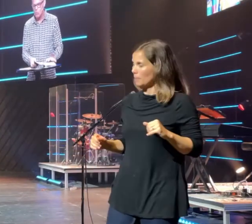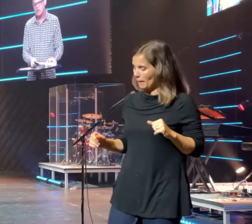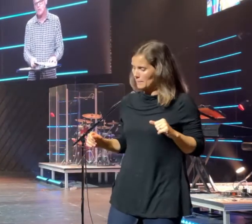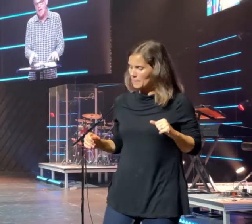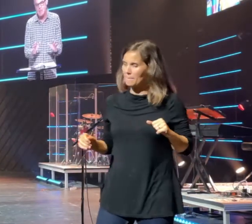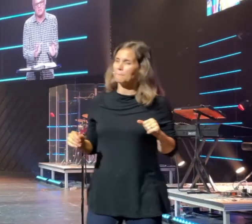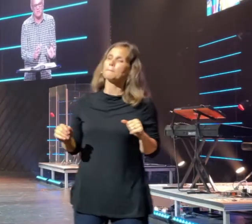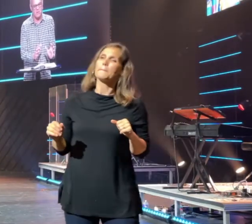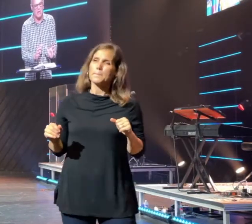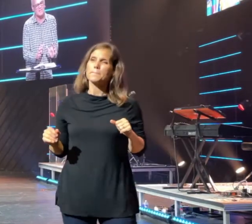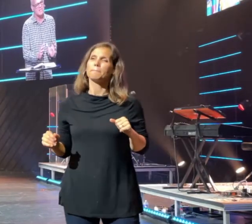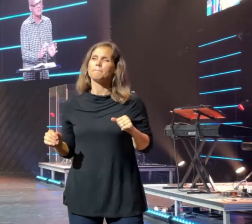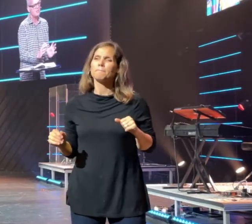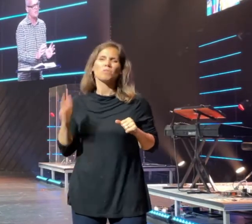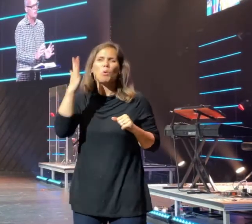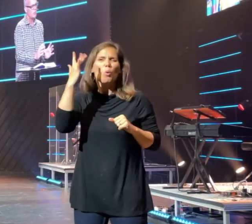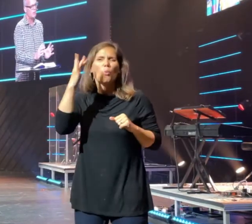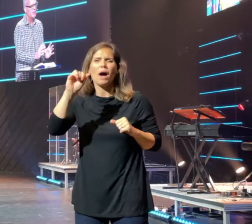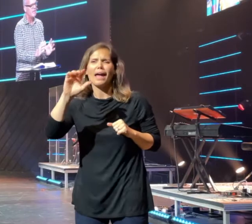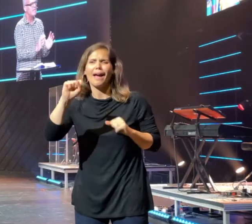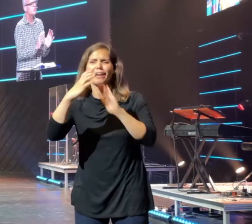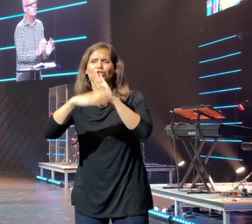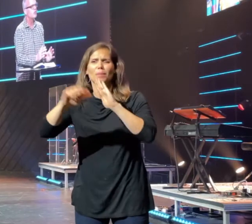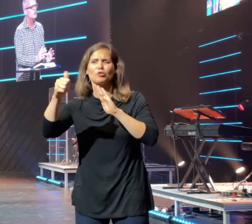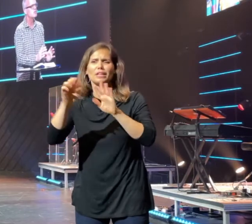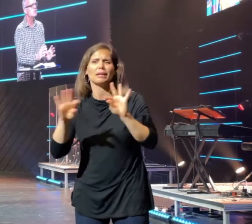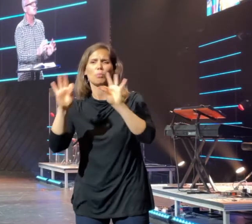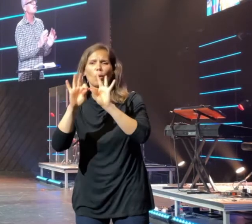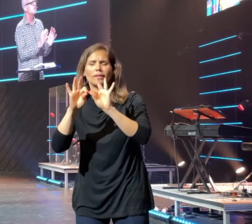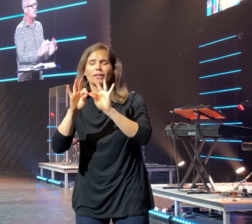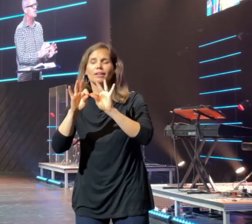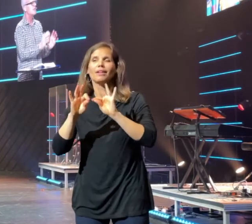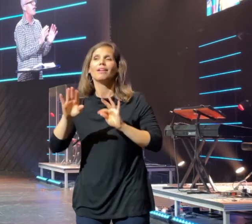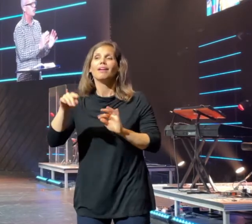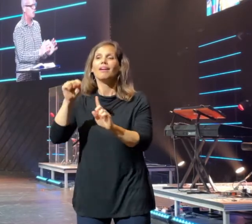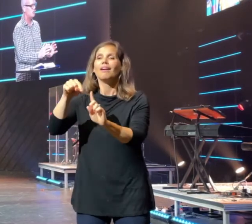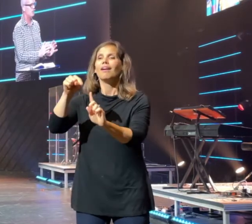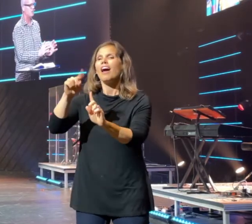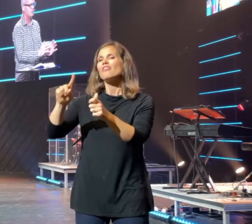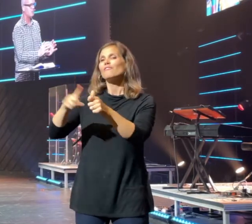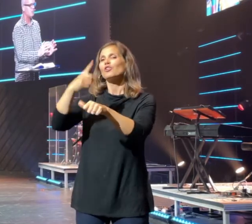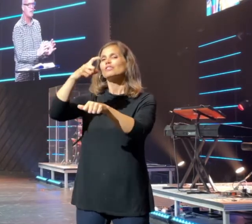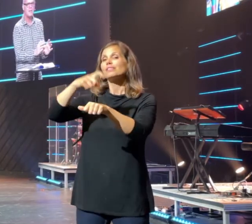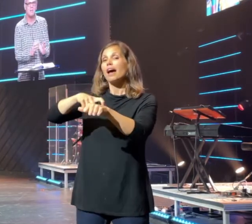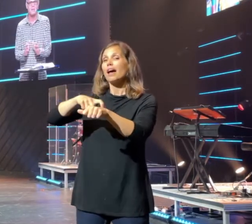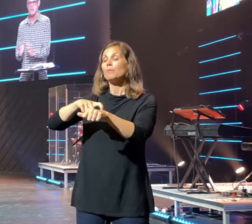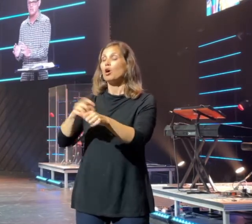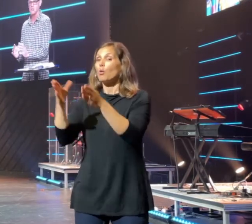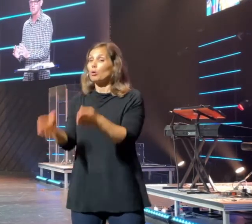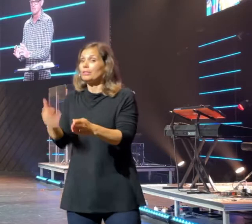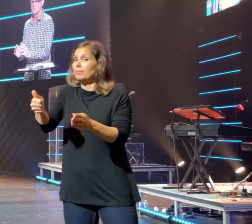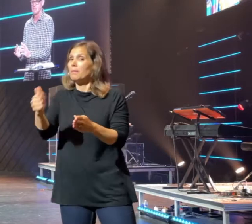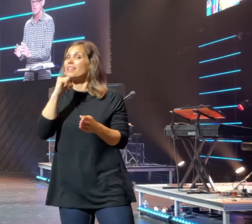when I first, and what also happens there, why is Acts chapter 10 so important? It's the first Gentile person becoming a